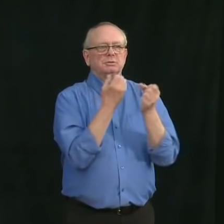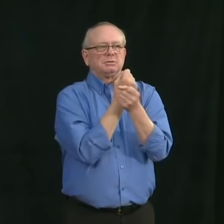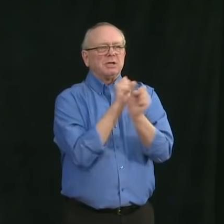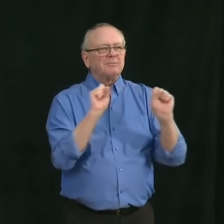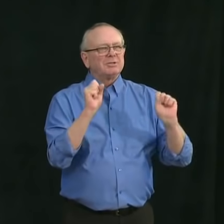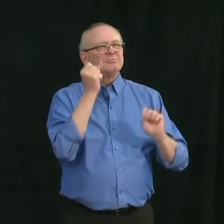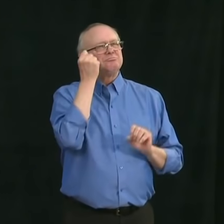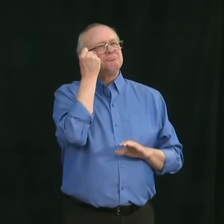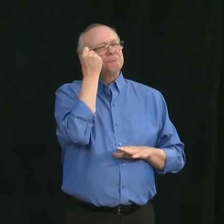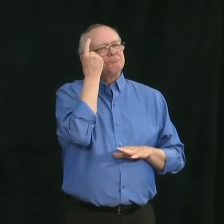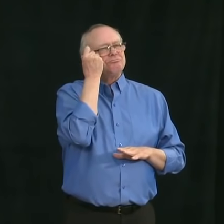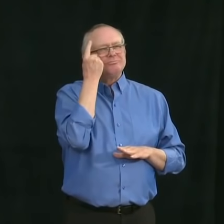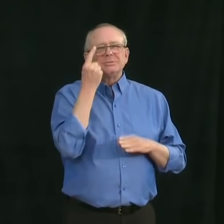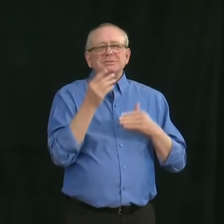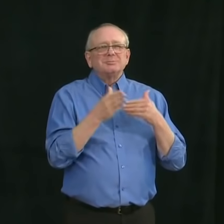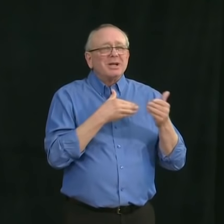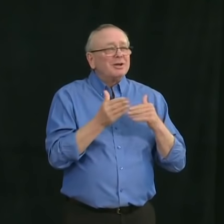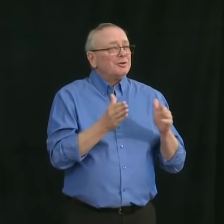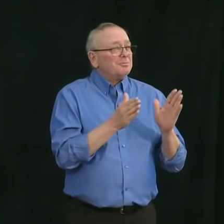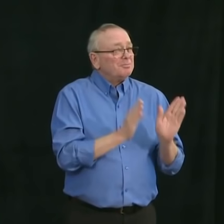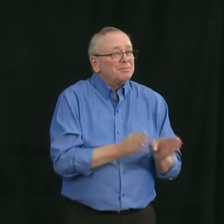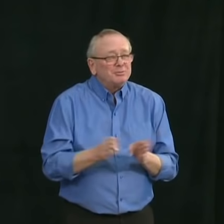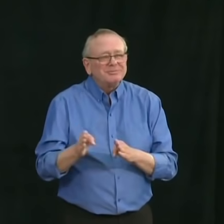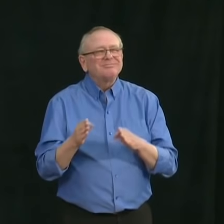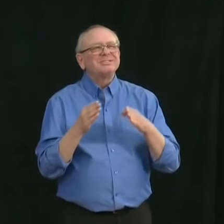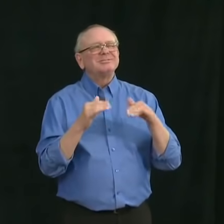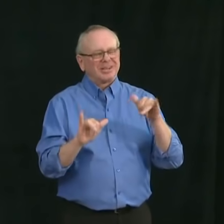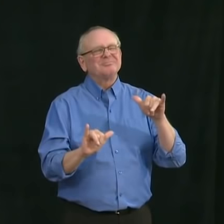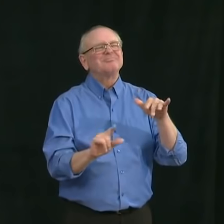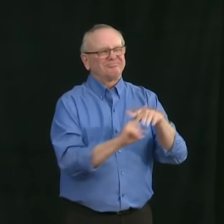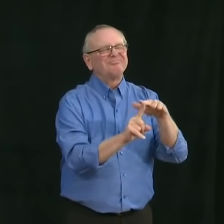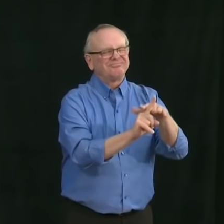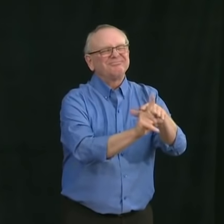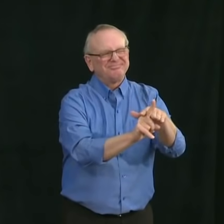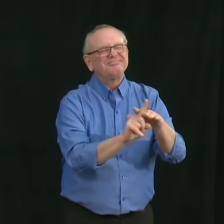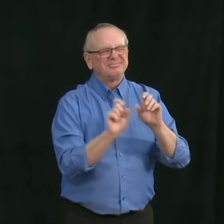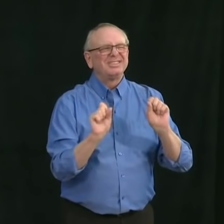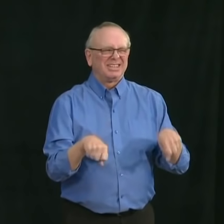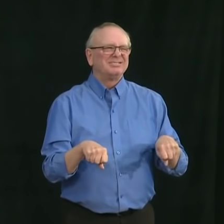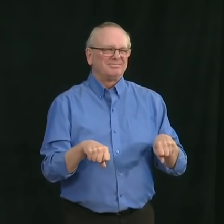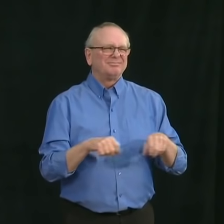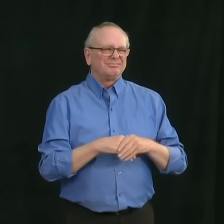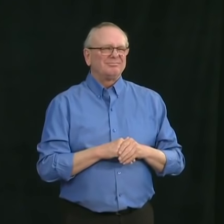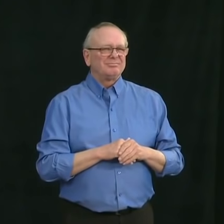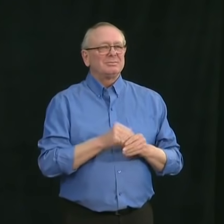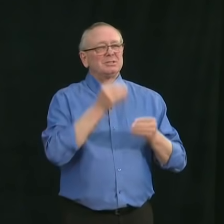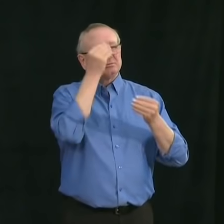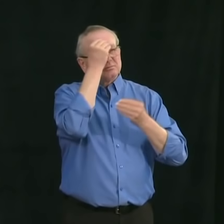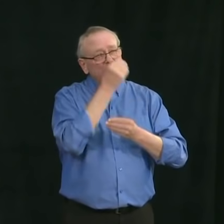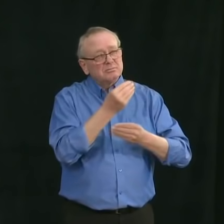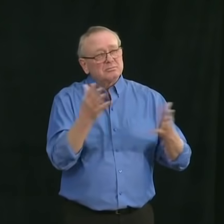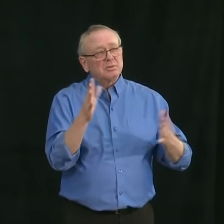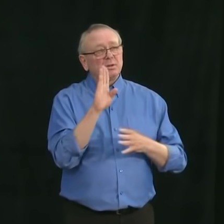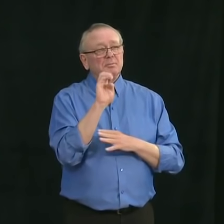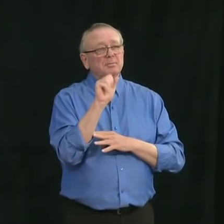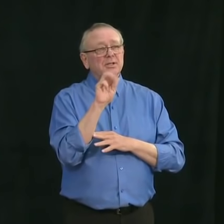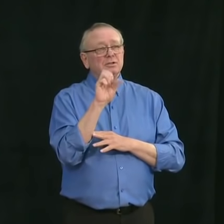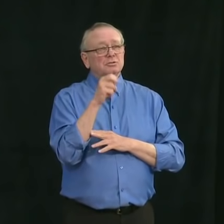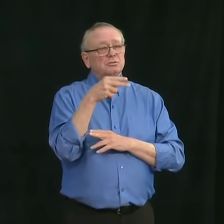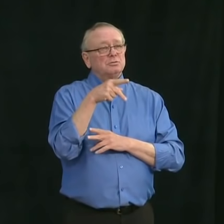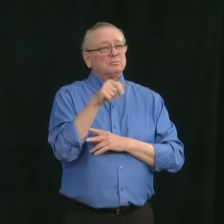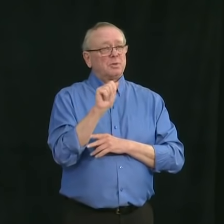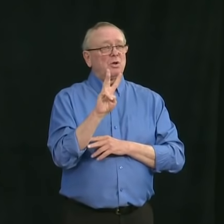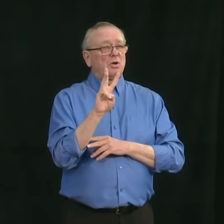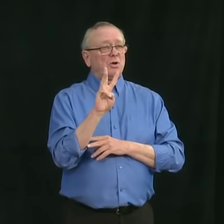here to inform you that Bears Paw First Nation in the foothills west of Calgary has reported an outbreak at Eden Valley of 14